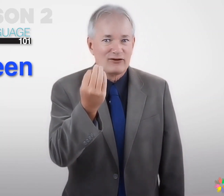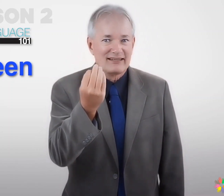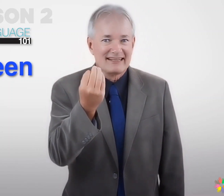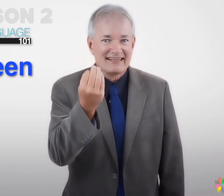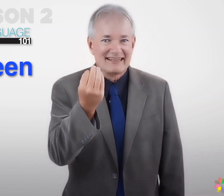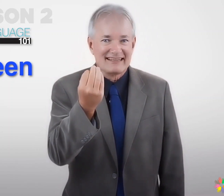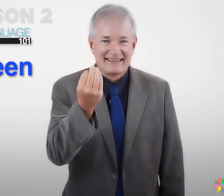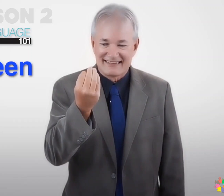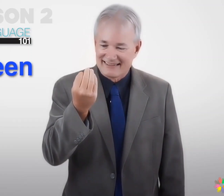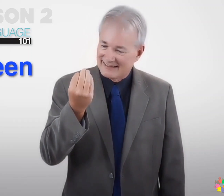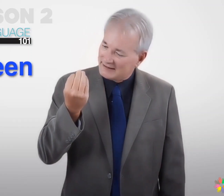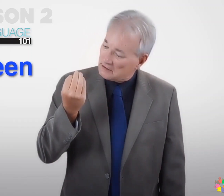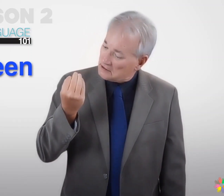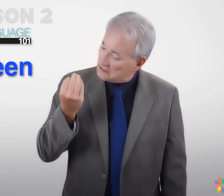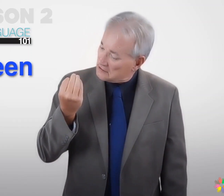14.